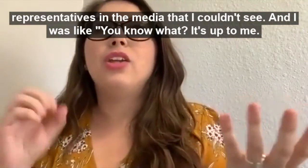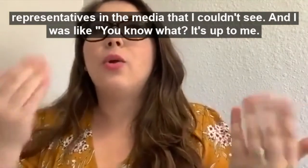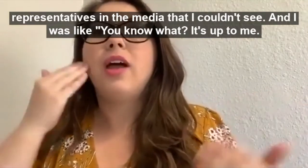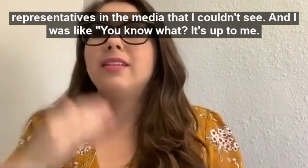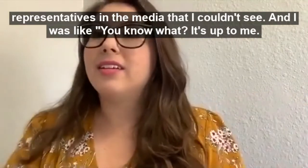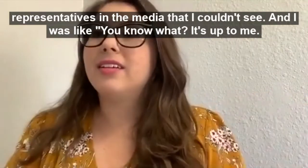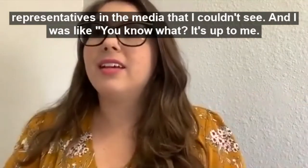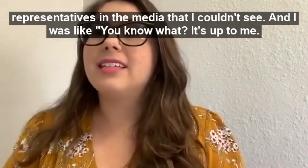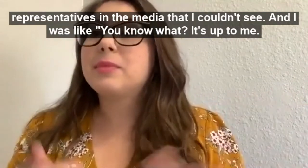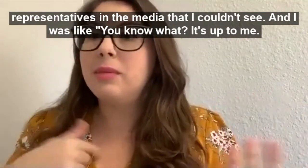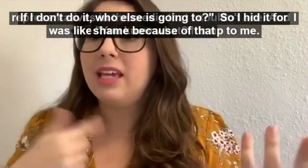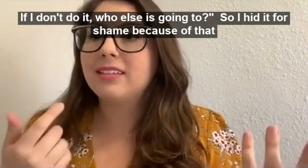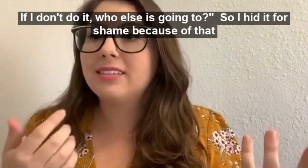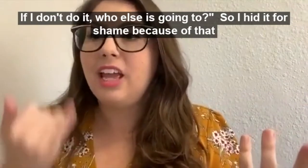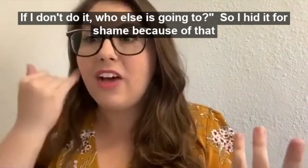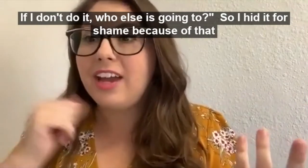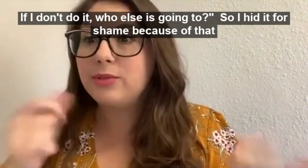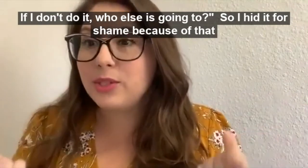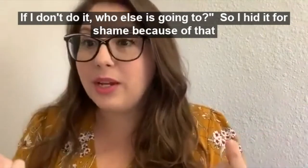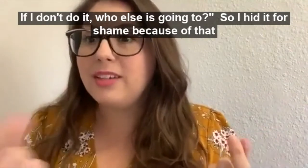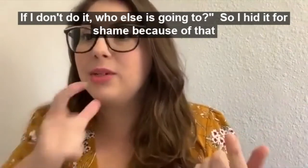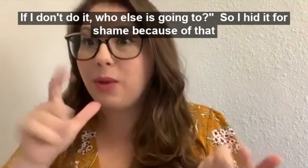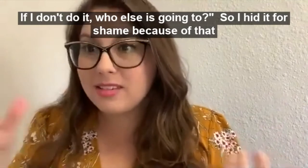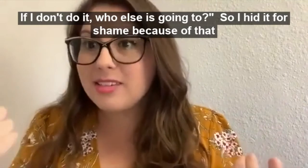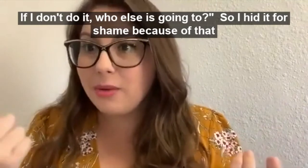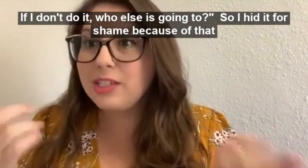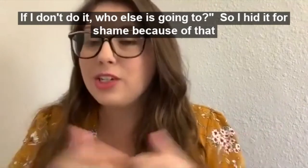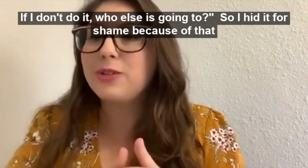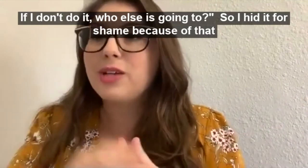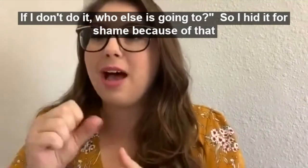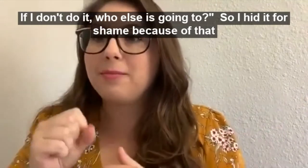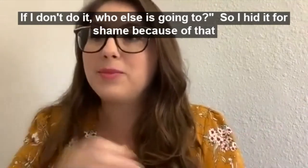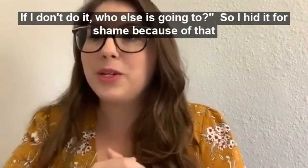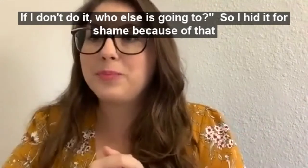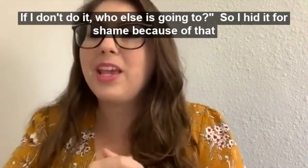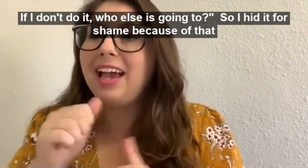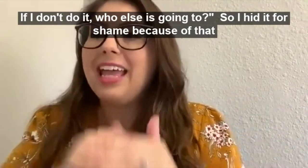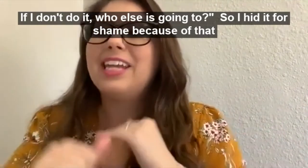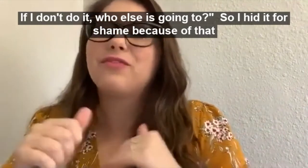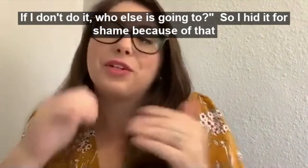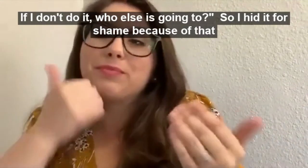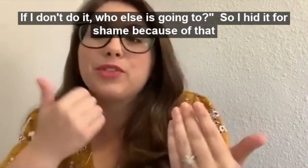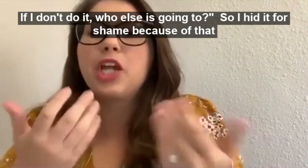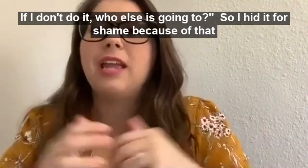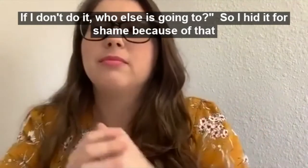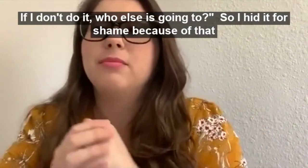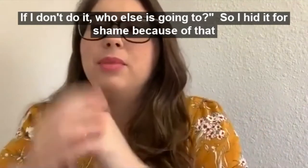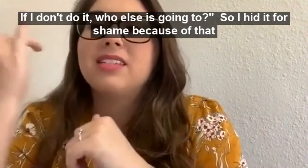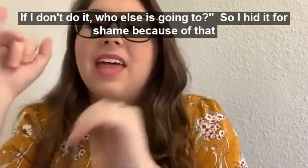know what? It's up to me. If I don't do it, who else is going to? So I hid it for shame because of that